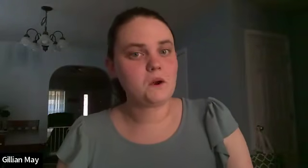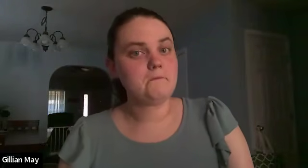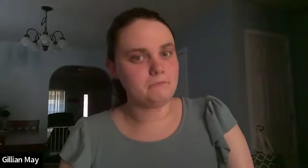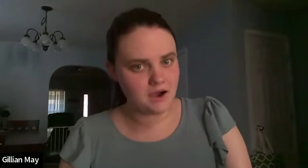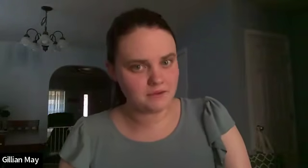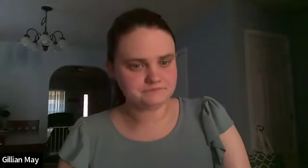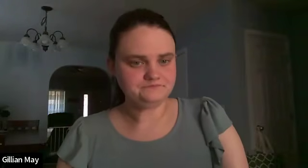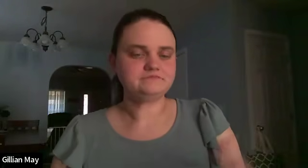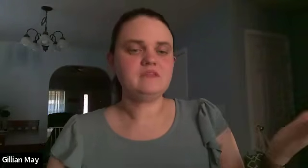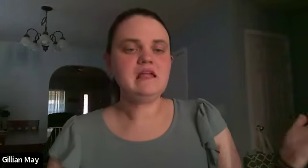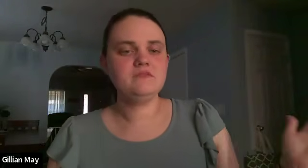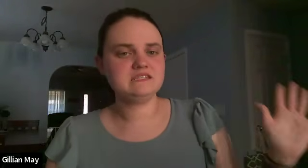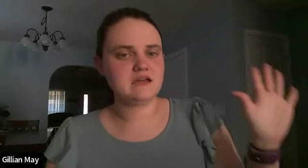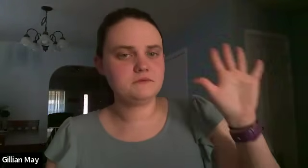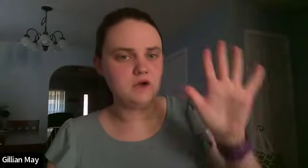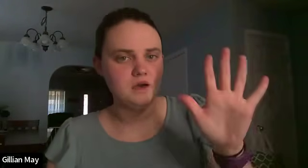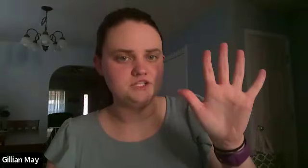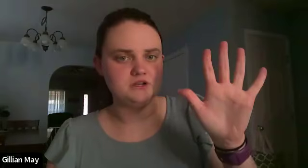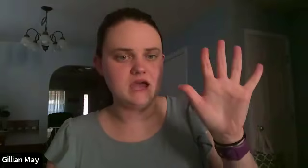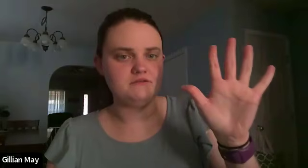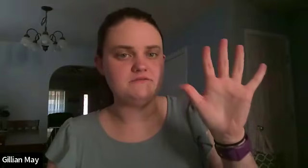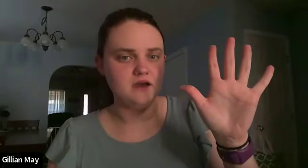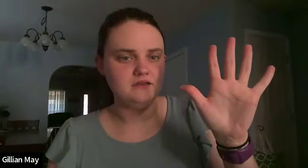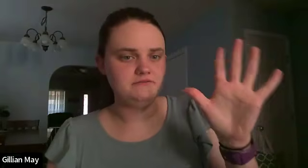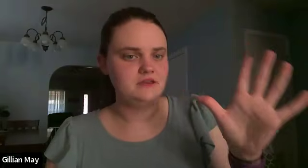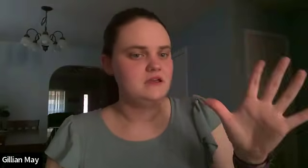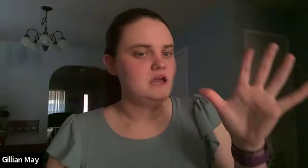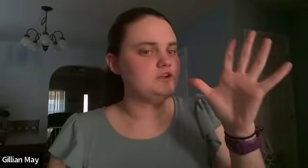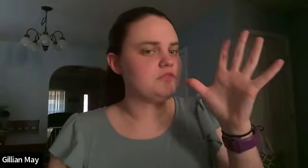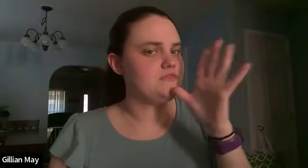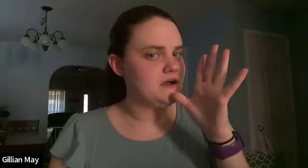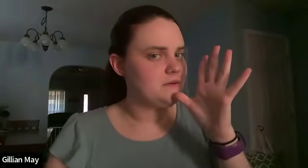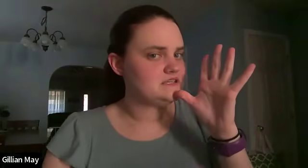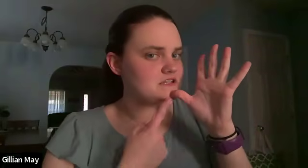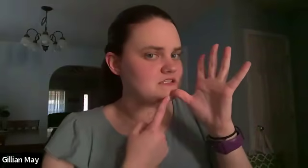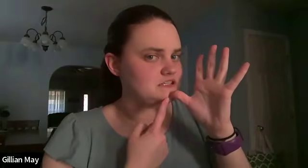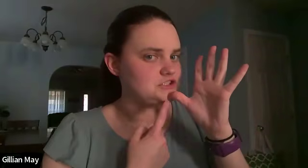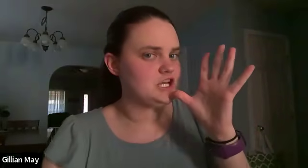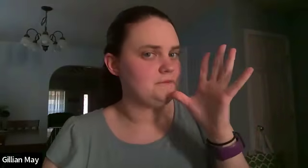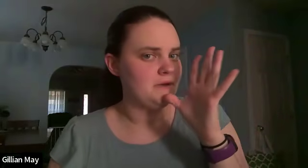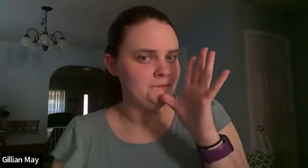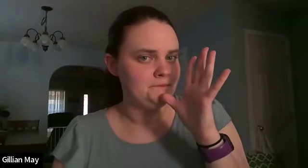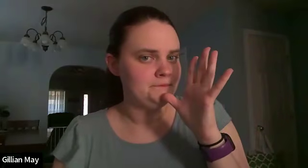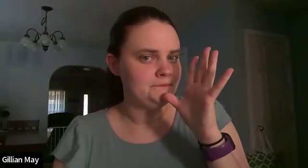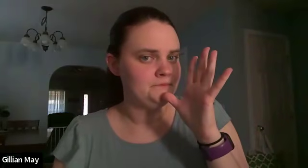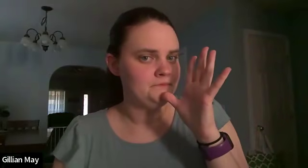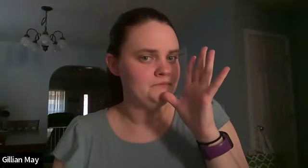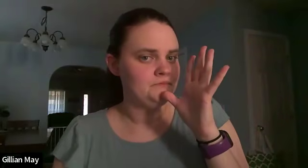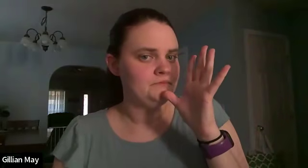for mom. And the sign for mom is you're going to have a 5 and your thumb is going to touch your chin. Mom.